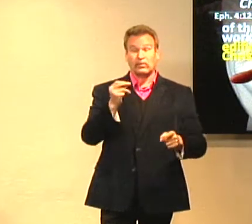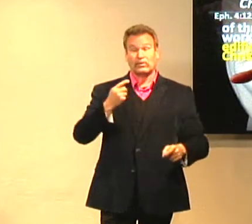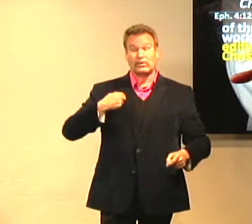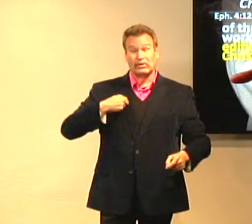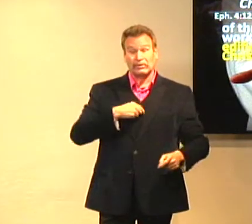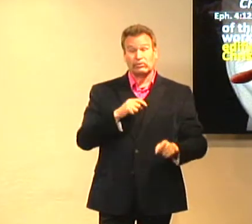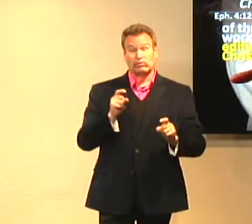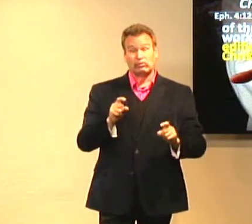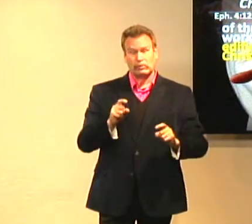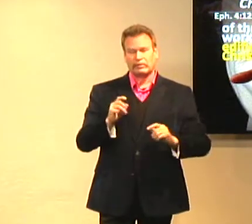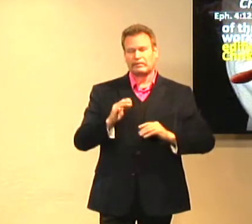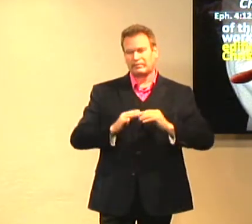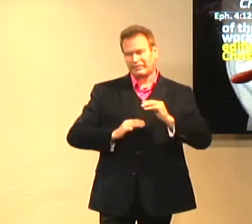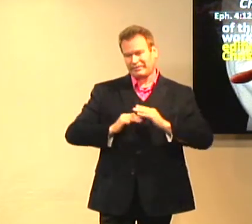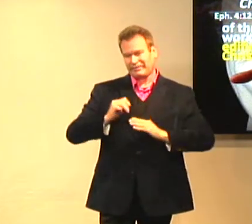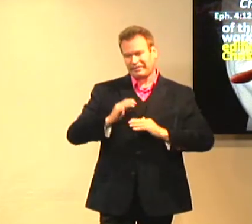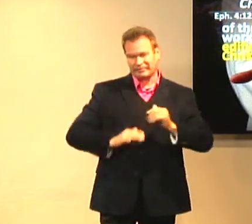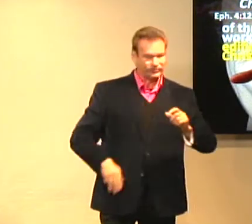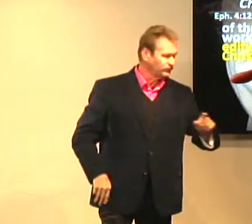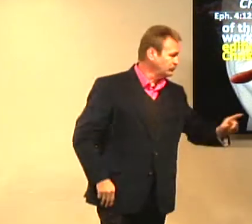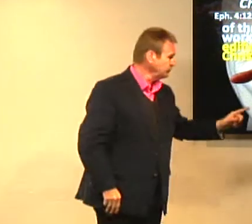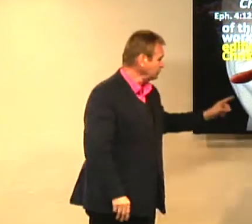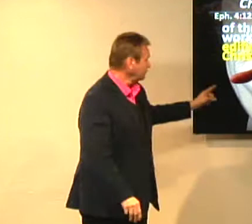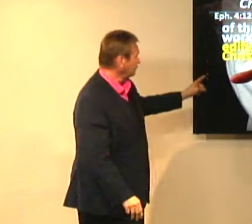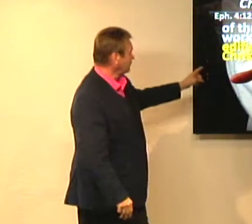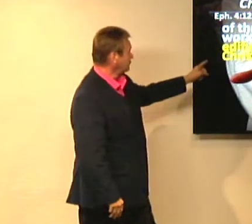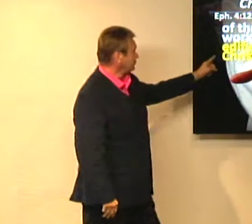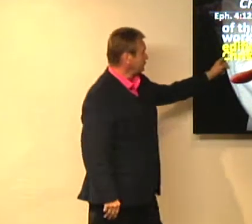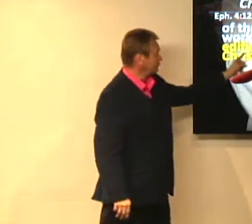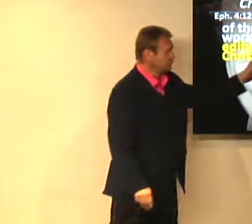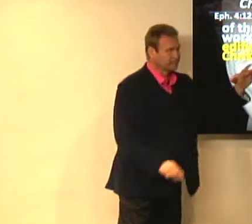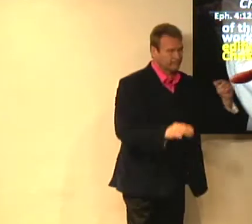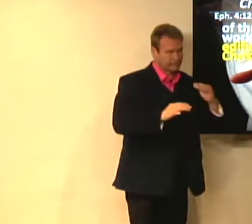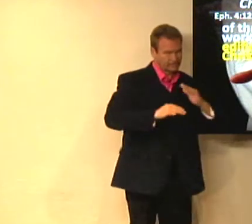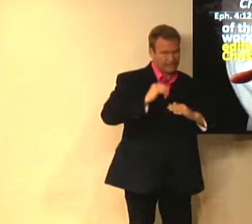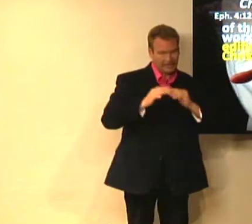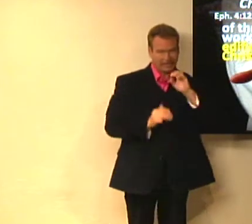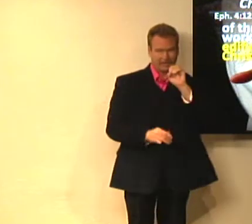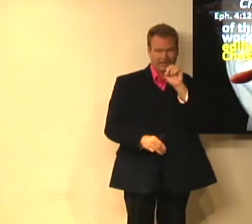a gift. And our gift is for building, for the edifying,